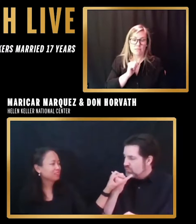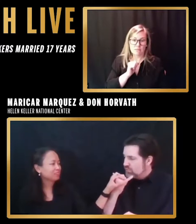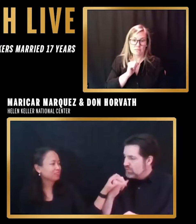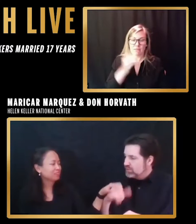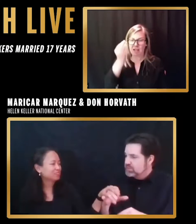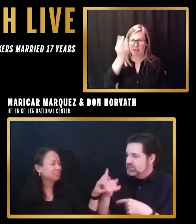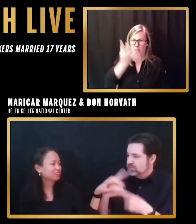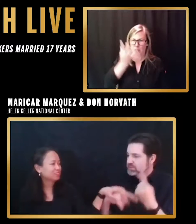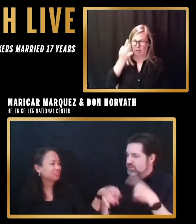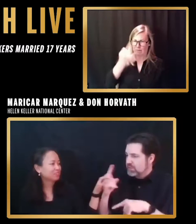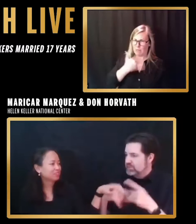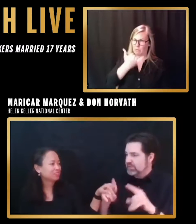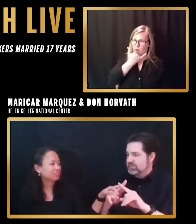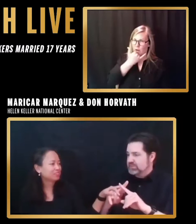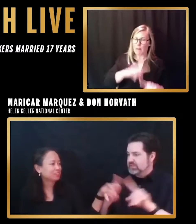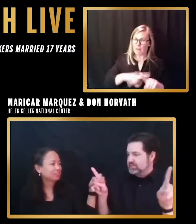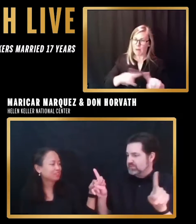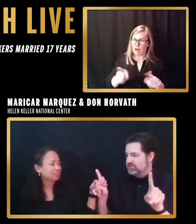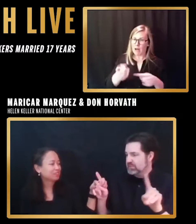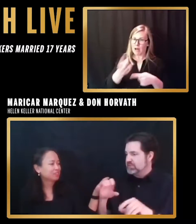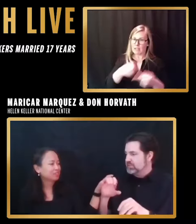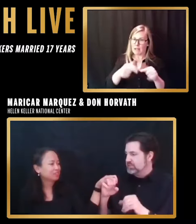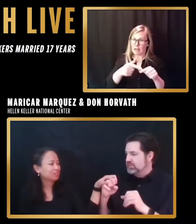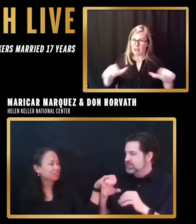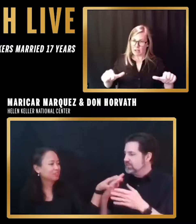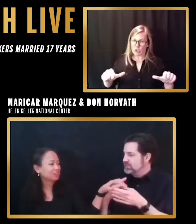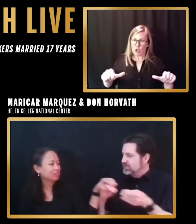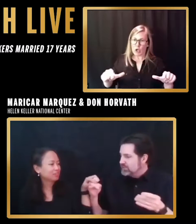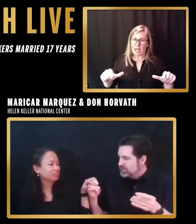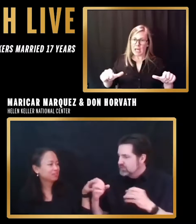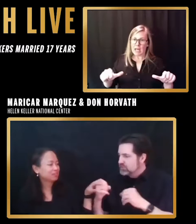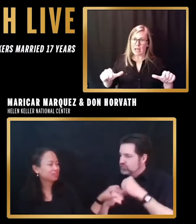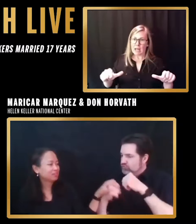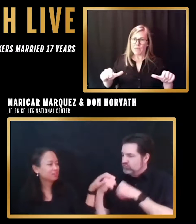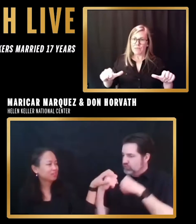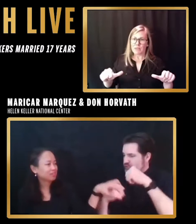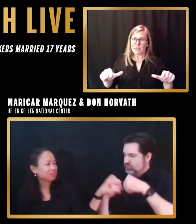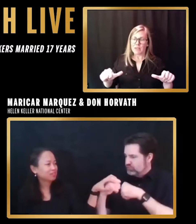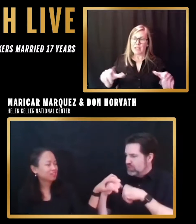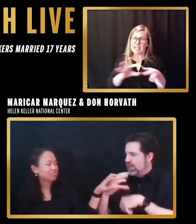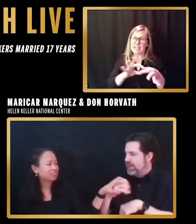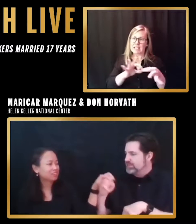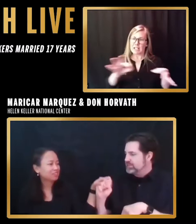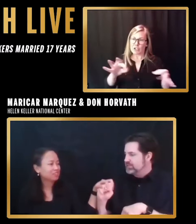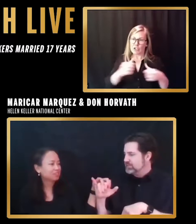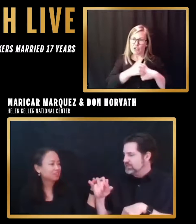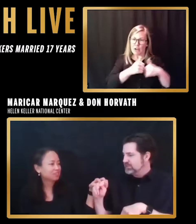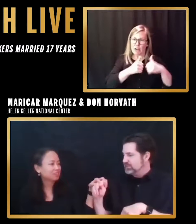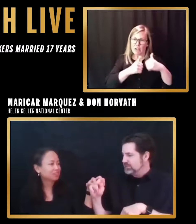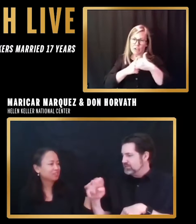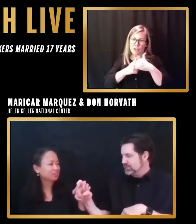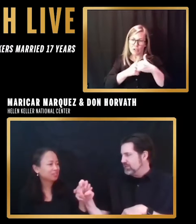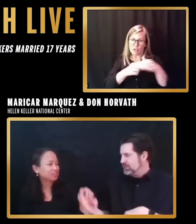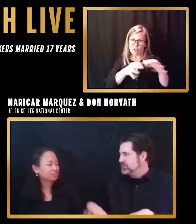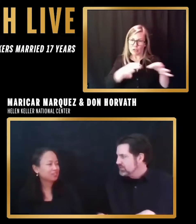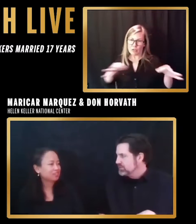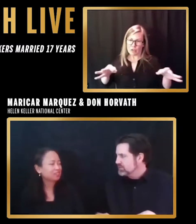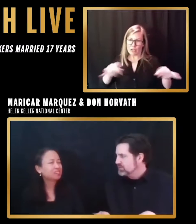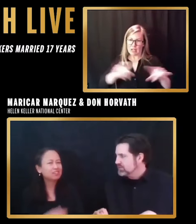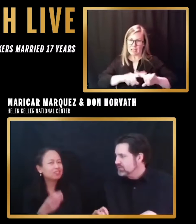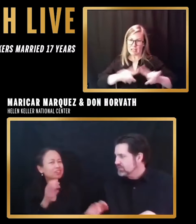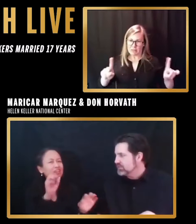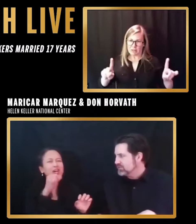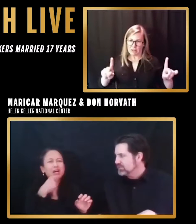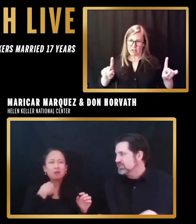sign language has a different sentence structure and syntax than you would use if you were using SIMCOM. So is that a place in